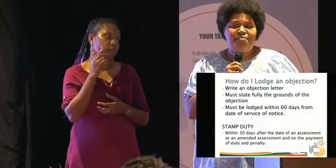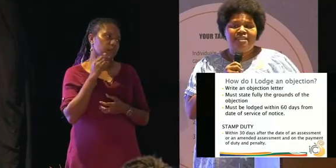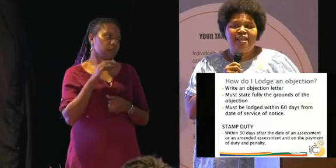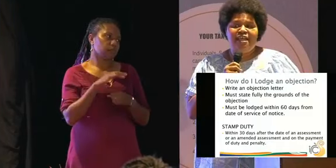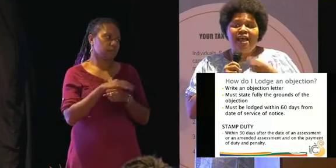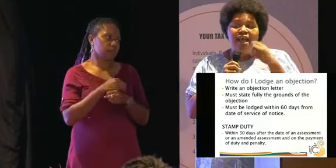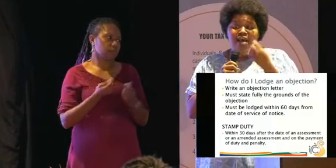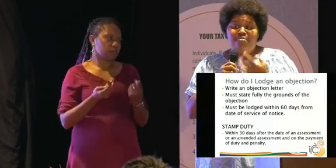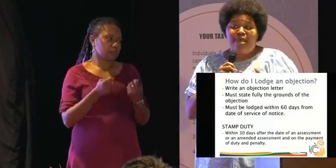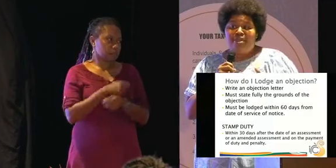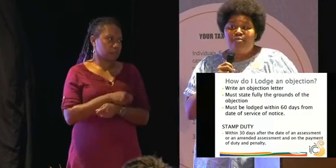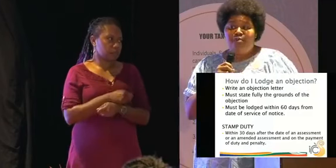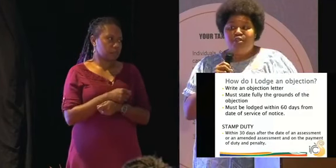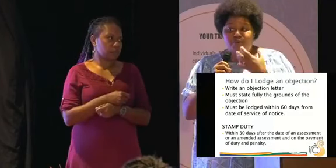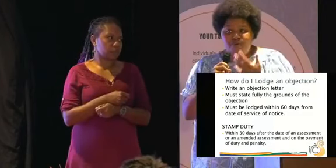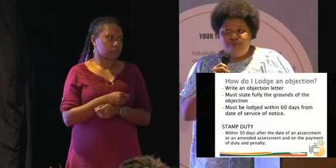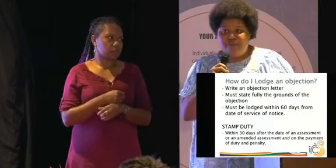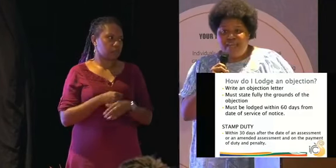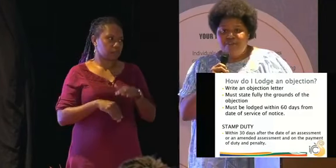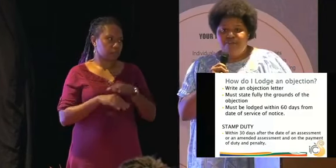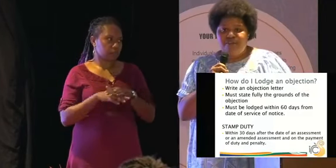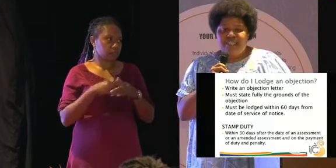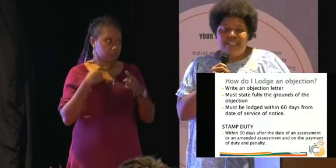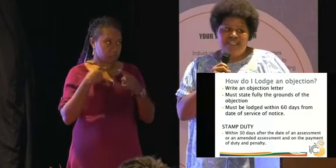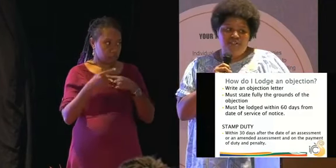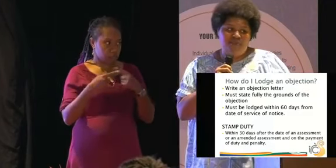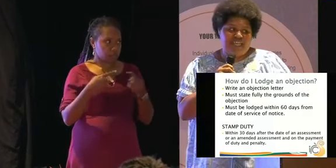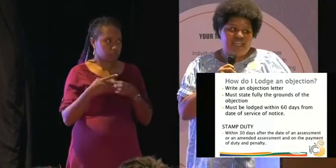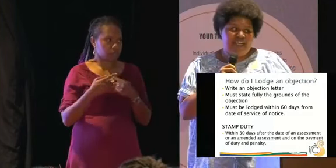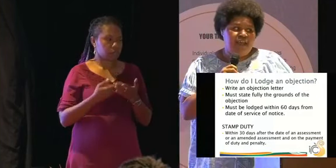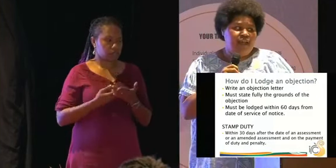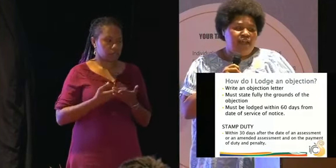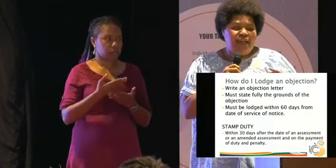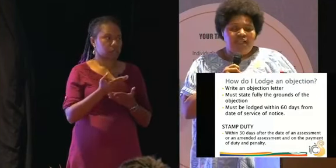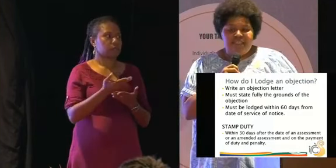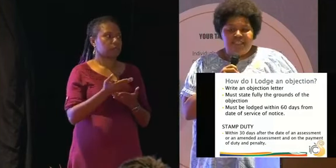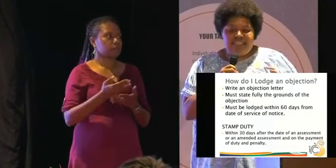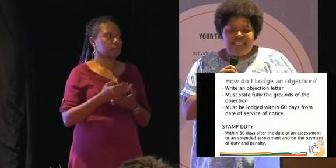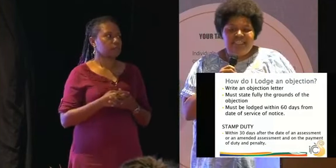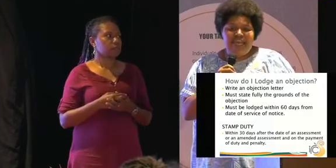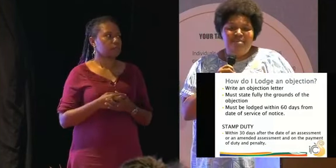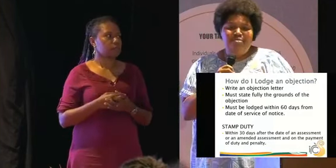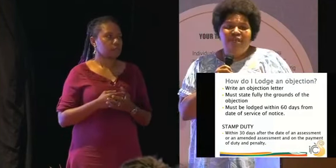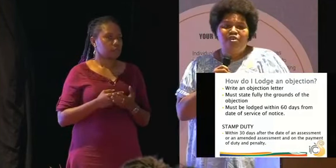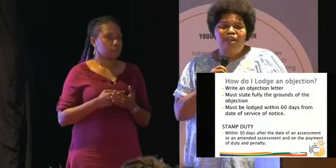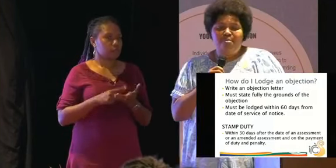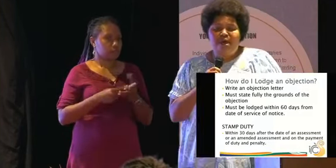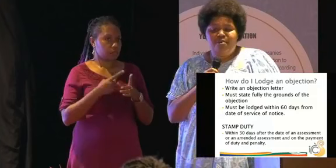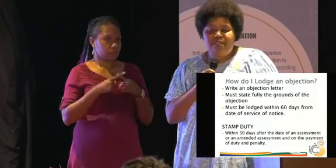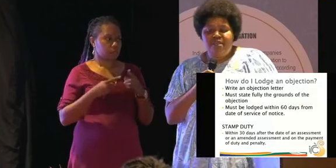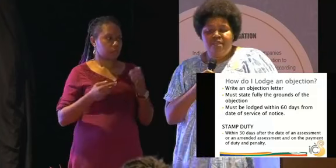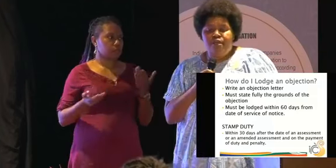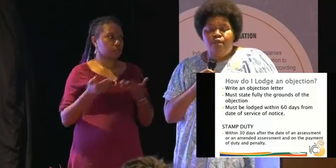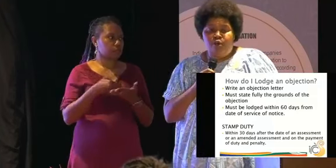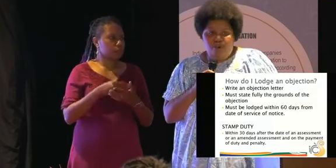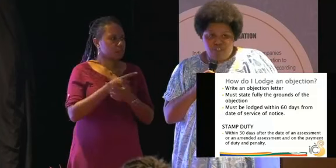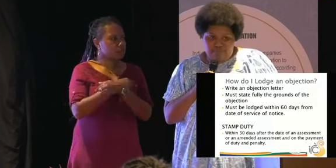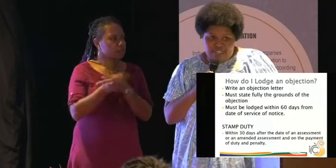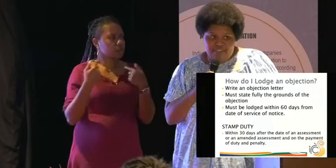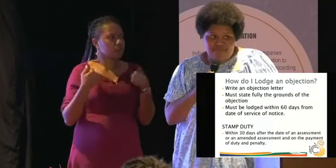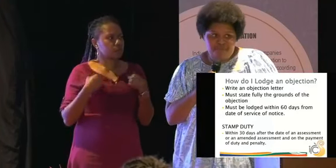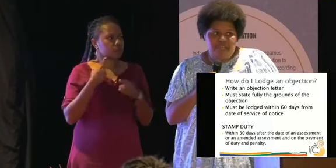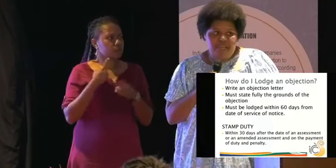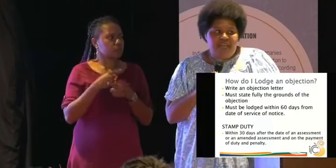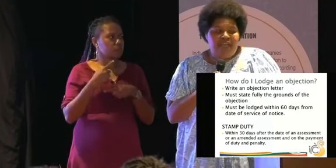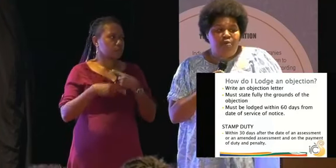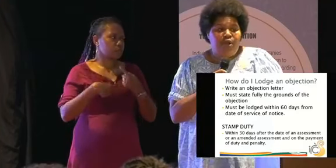details in your return, amendments when you don't provide your full details in your return. This time we are talking about